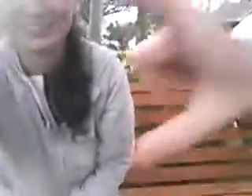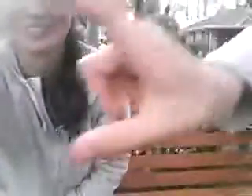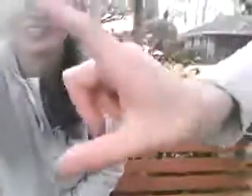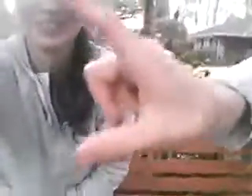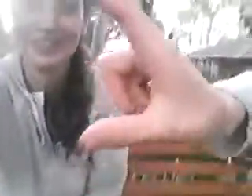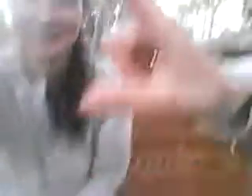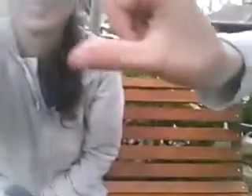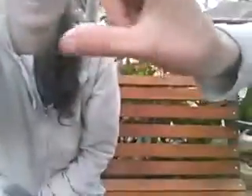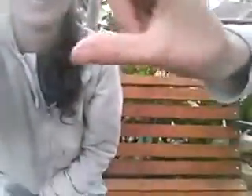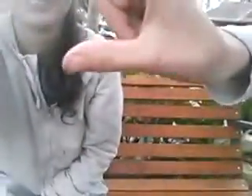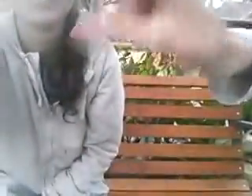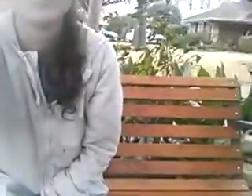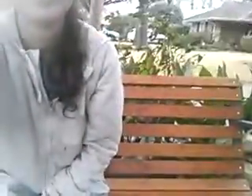Yeah, hello.